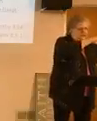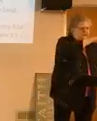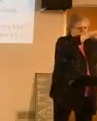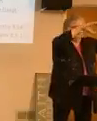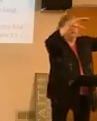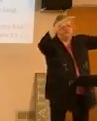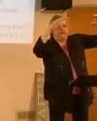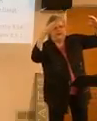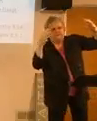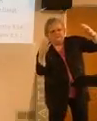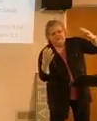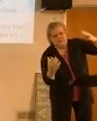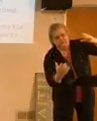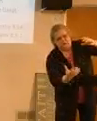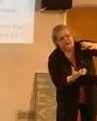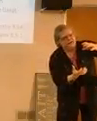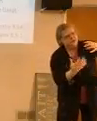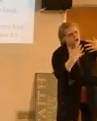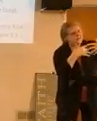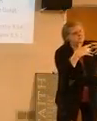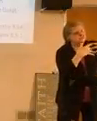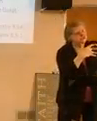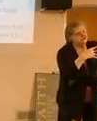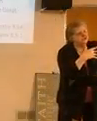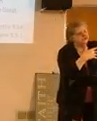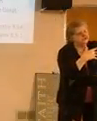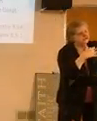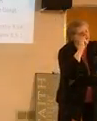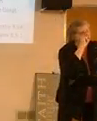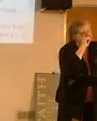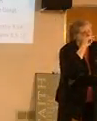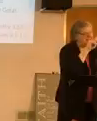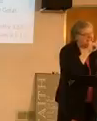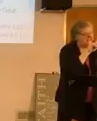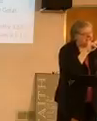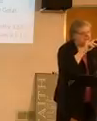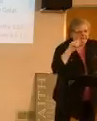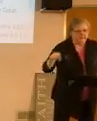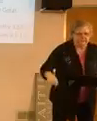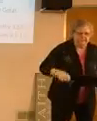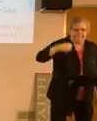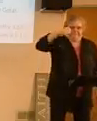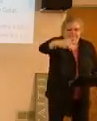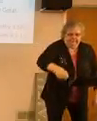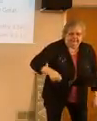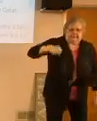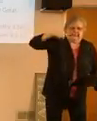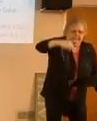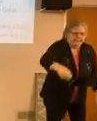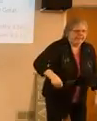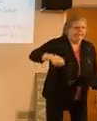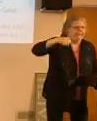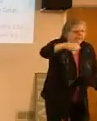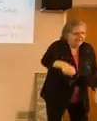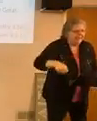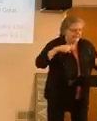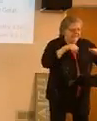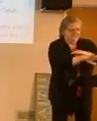this drum, made sure you had enough ink, and then you turned the crank, and out